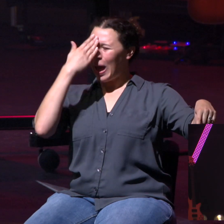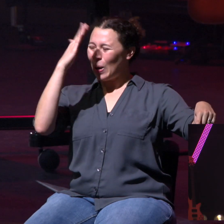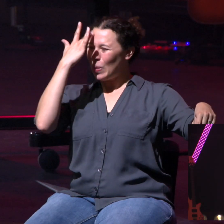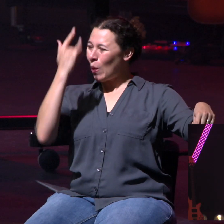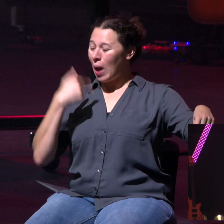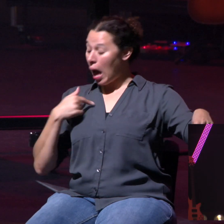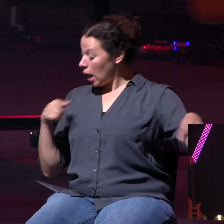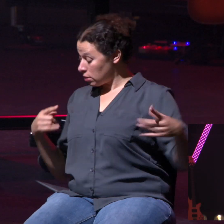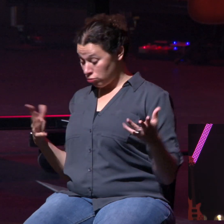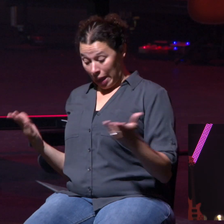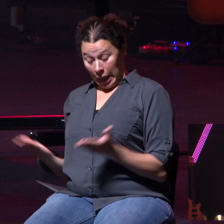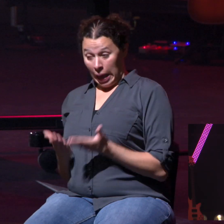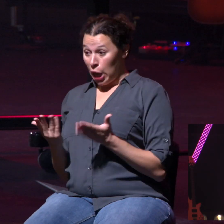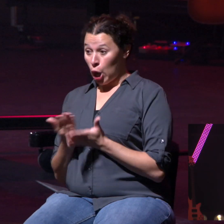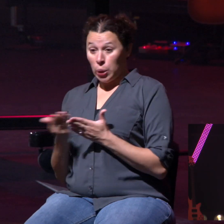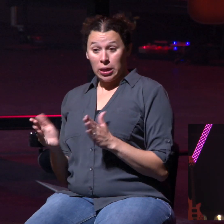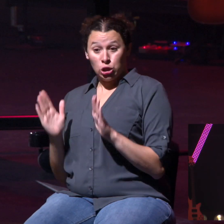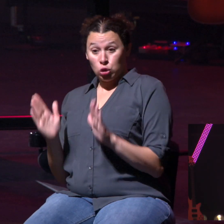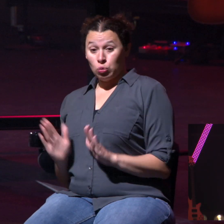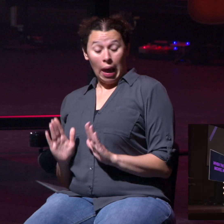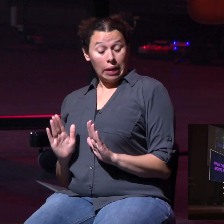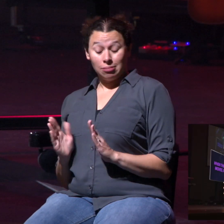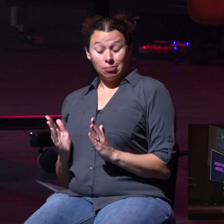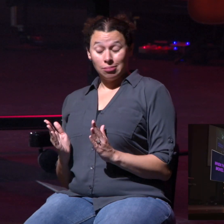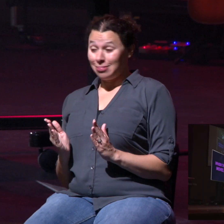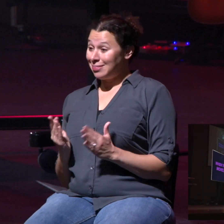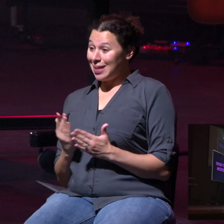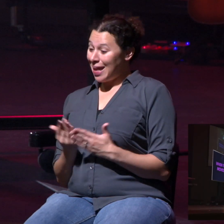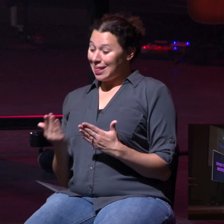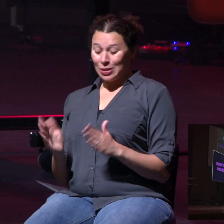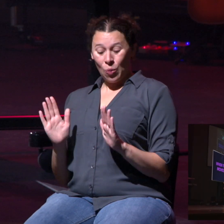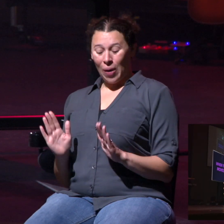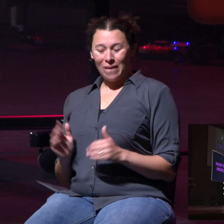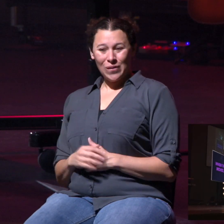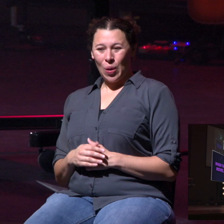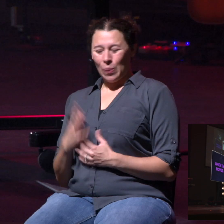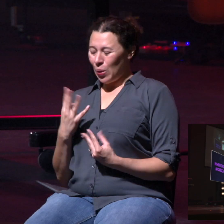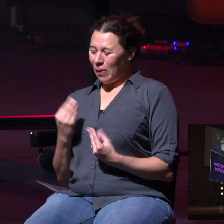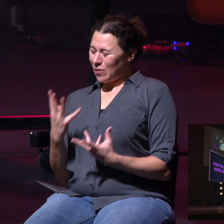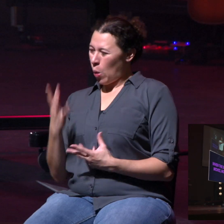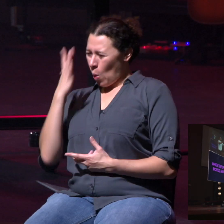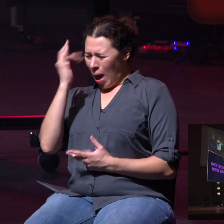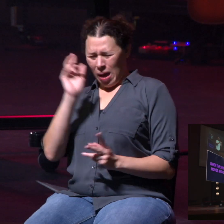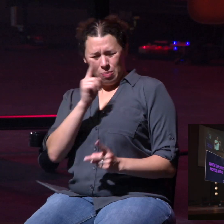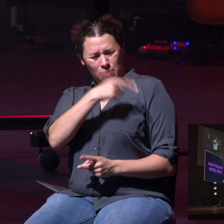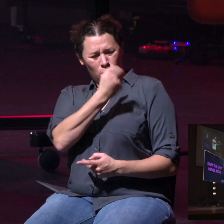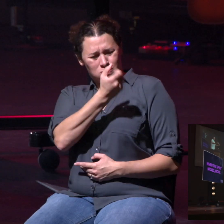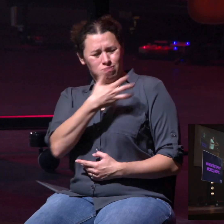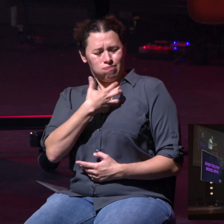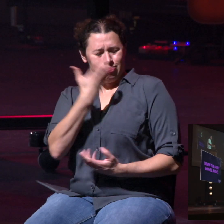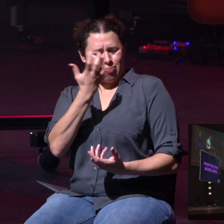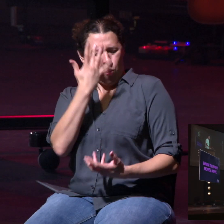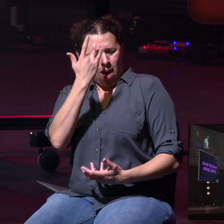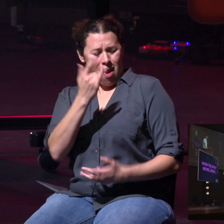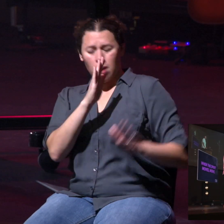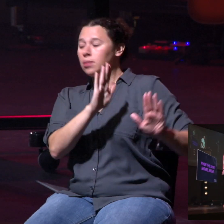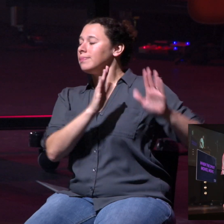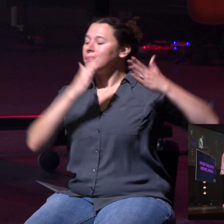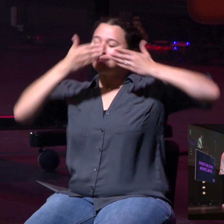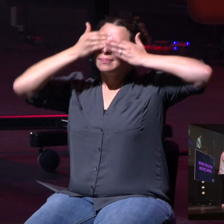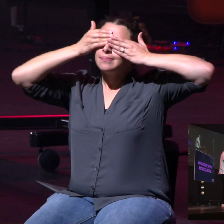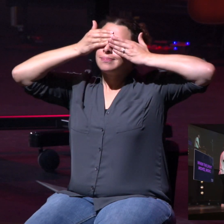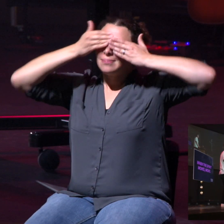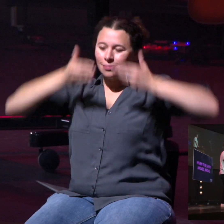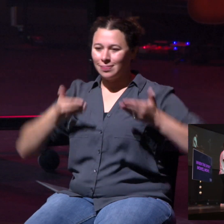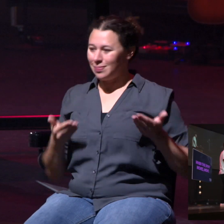be great. Things seem to be wonderful in my life. Why is everybody so up in arms? And we don't have compassion because we don't see it.